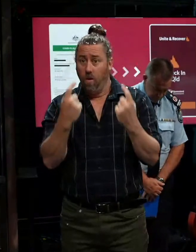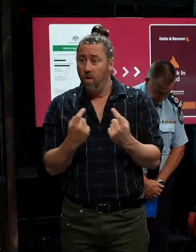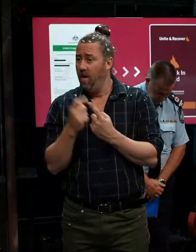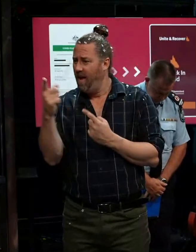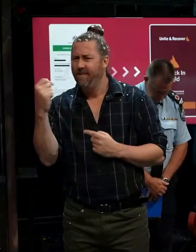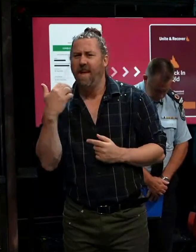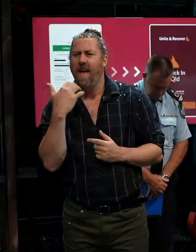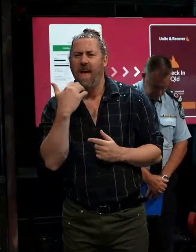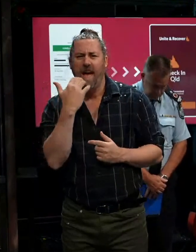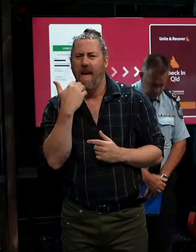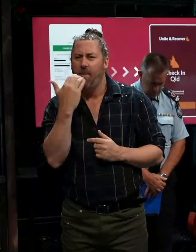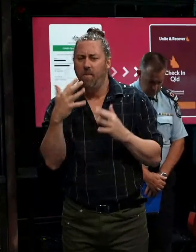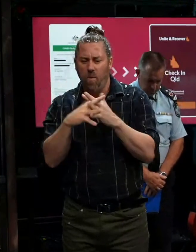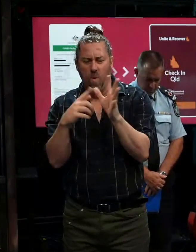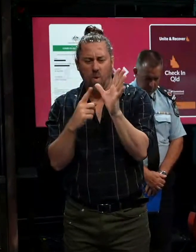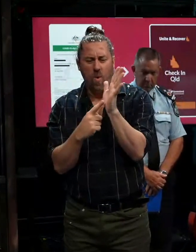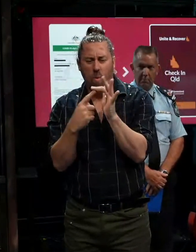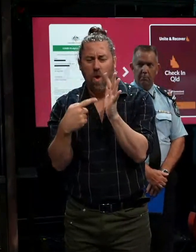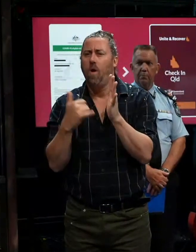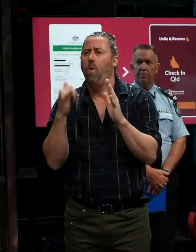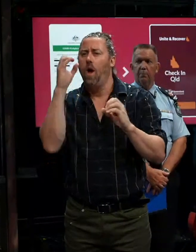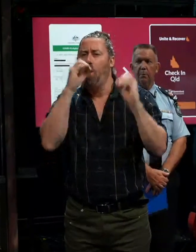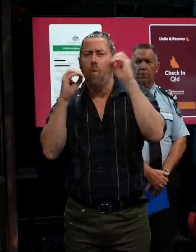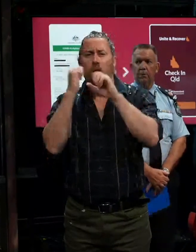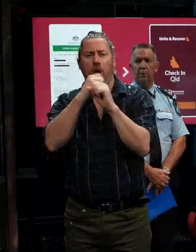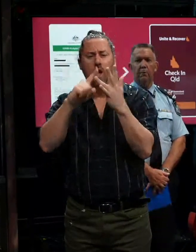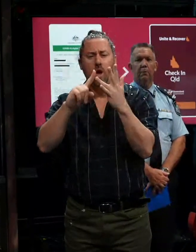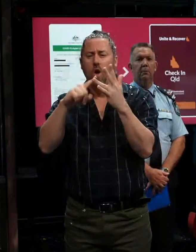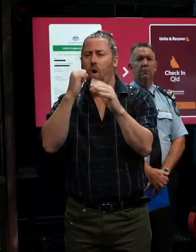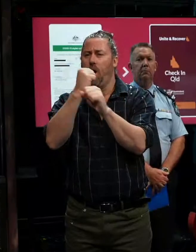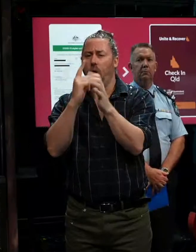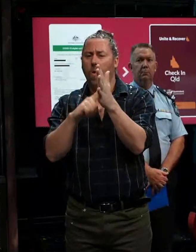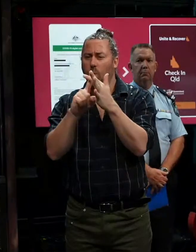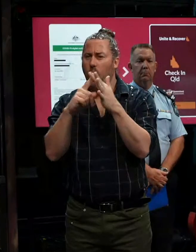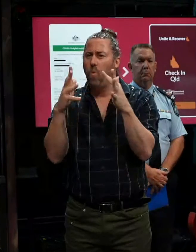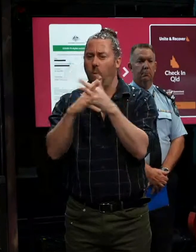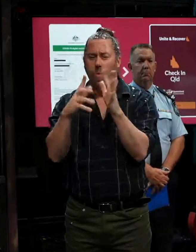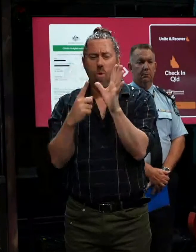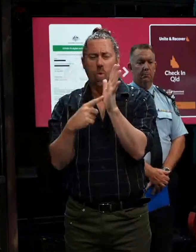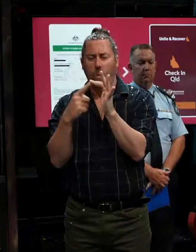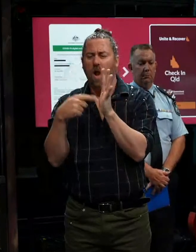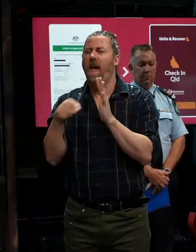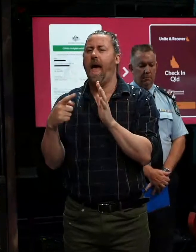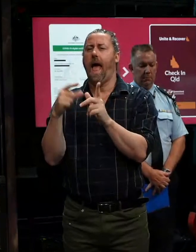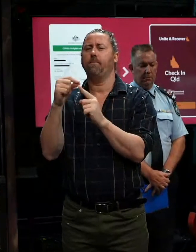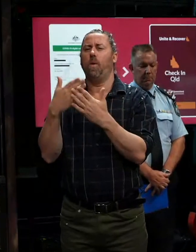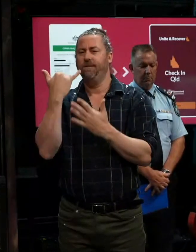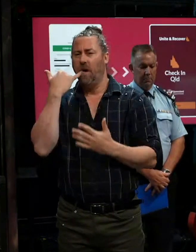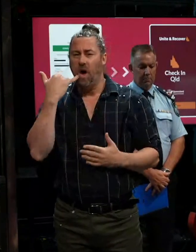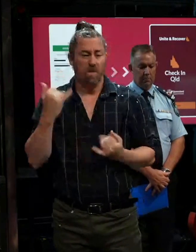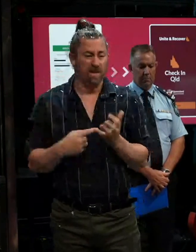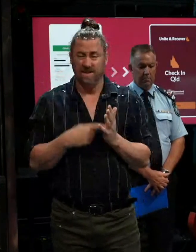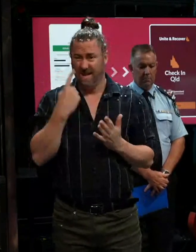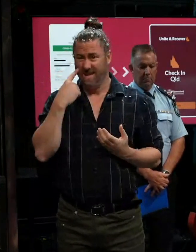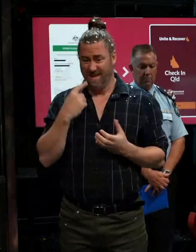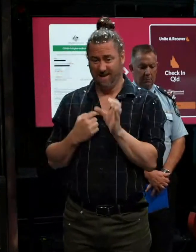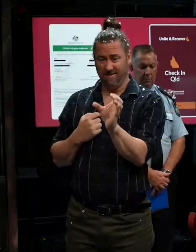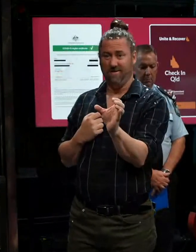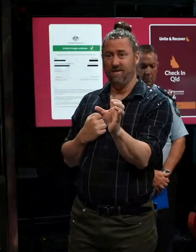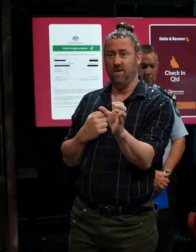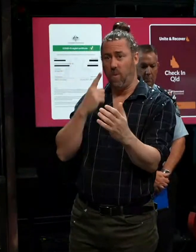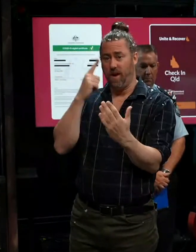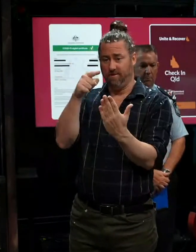Apple wallet or your Google wallet. I mean, there are other ways to be able to prove it. This is just an easier way, so it's right there on the front screen as